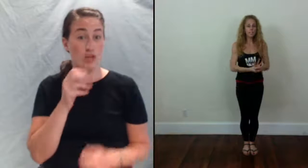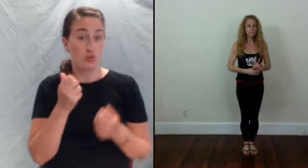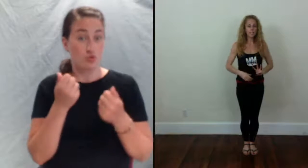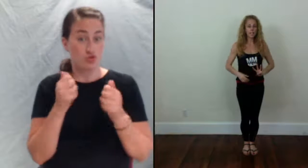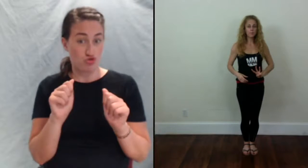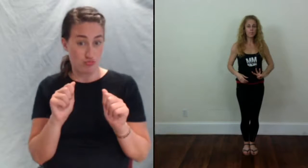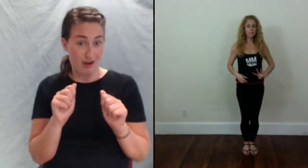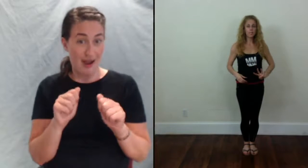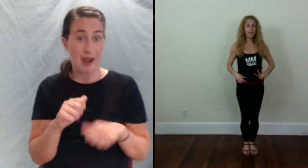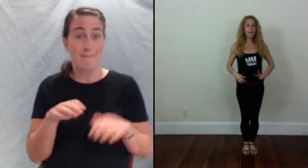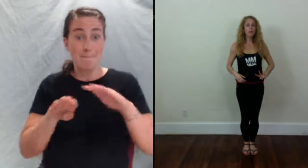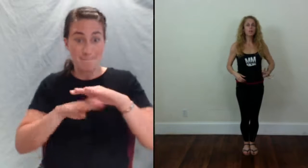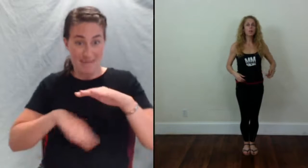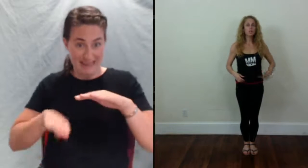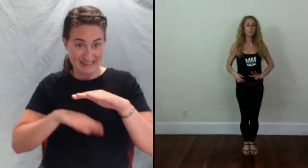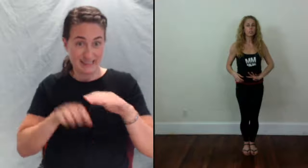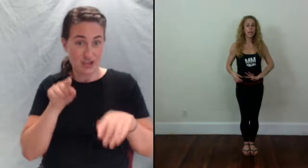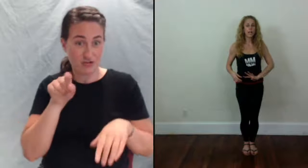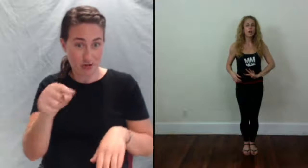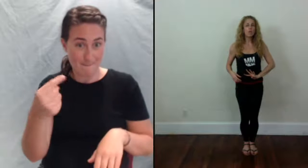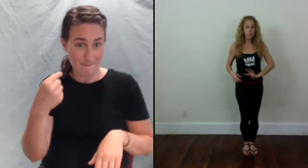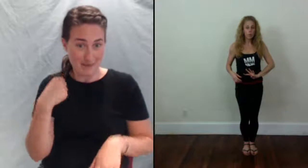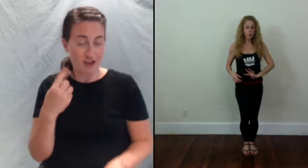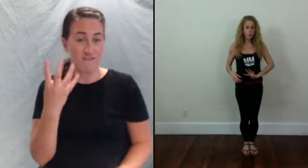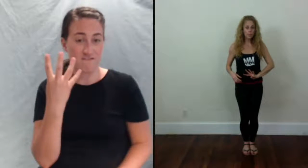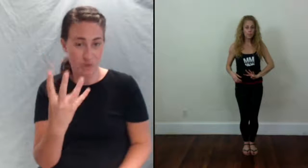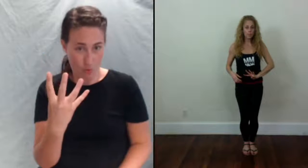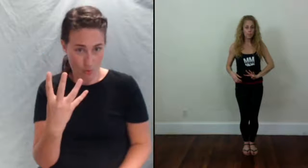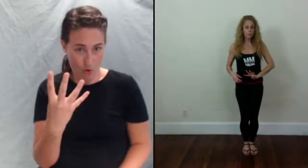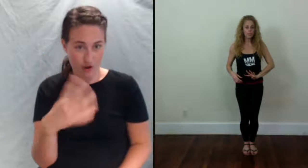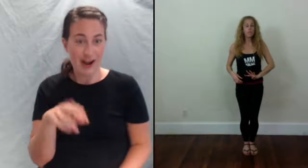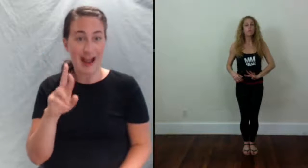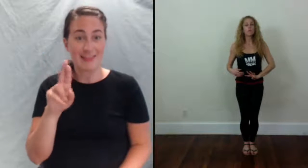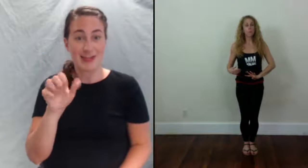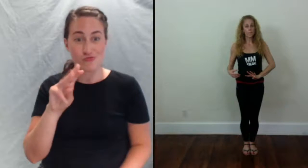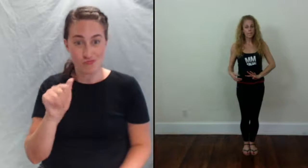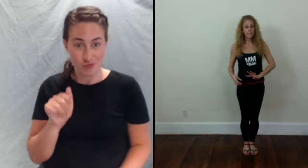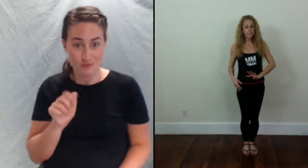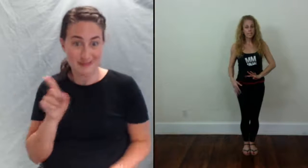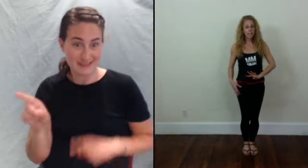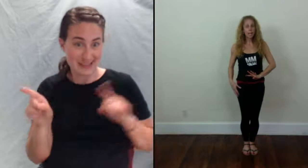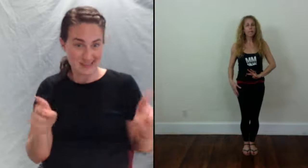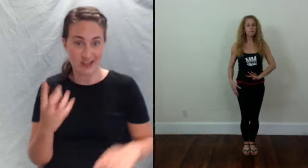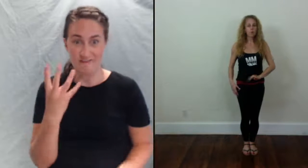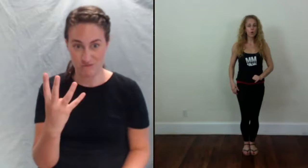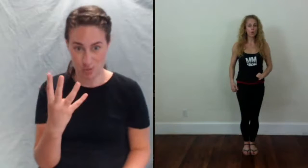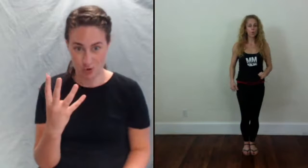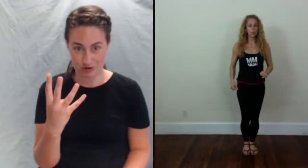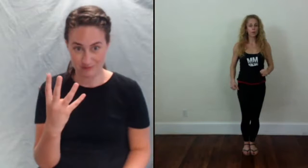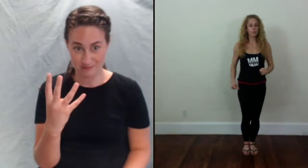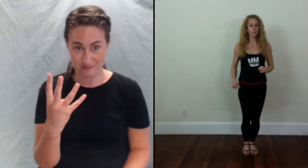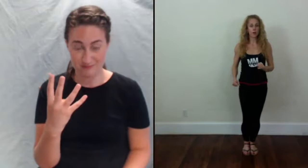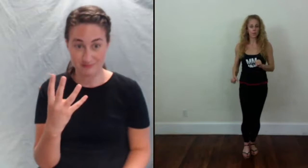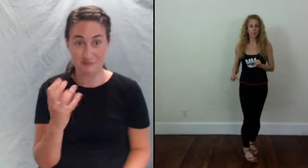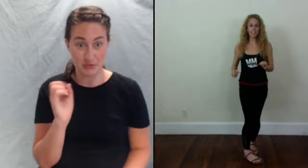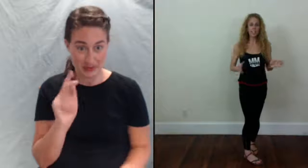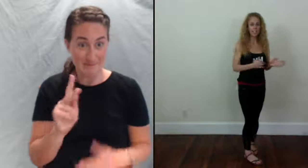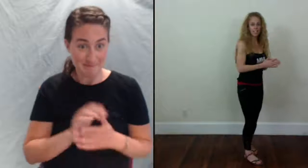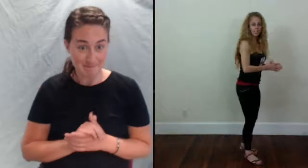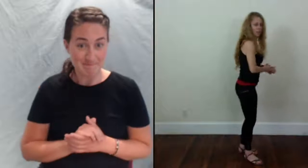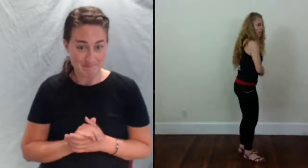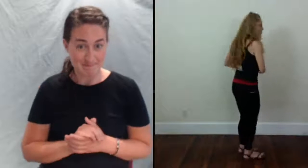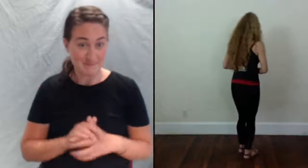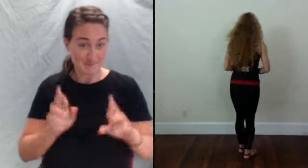4 basic steps, and then we're gonna try 4 Roomba steps. 4 basic and 4 Roomba. All